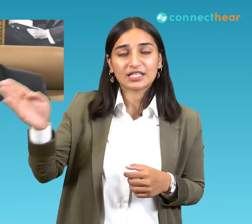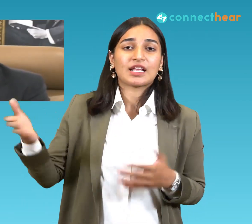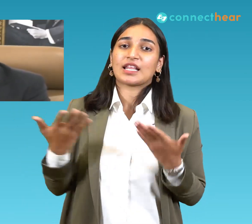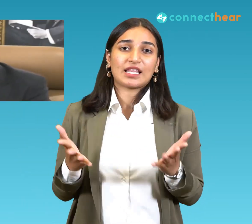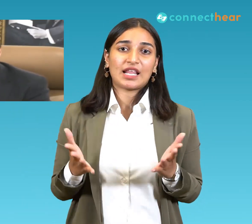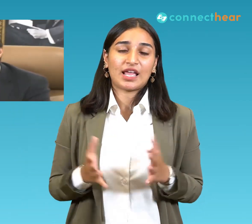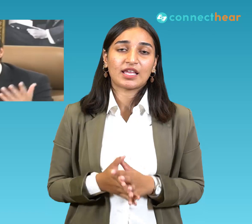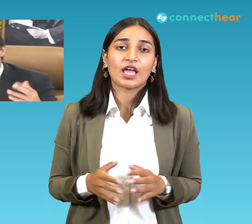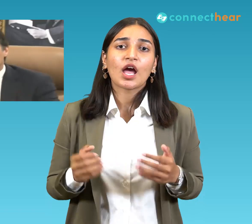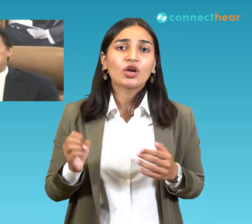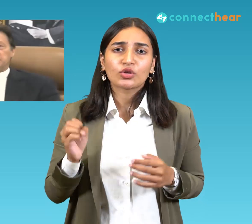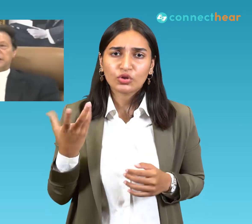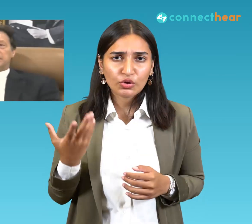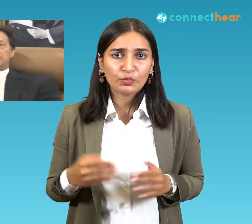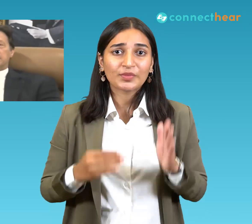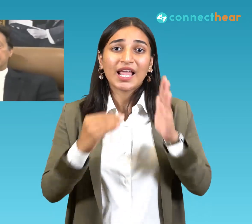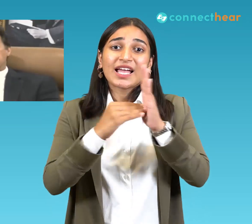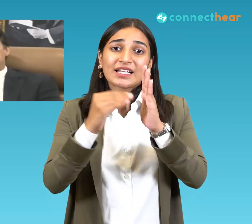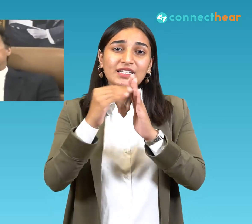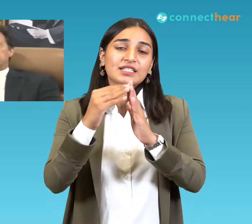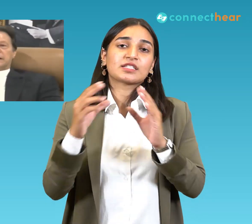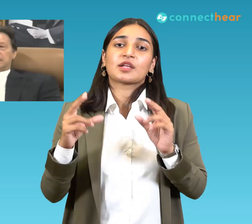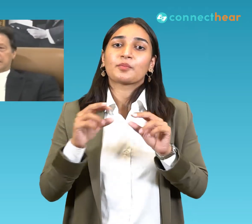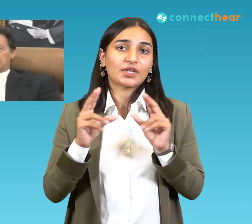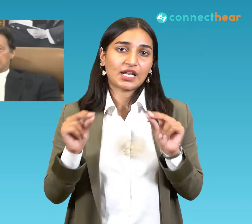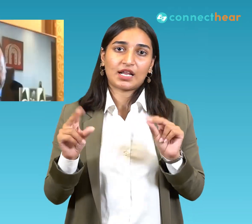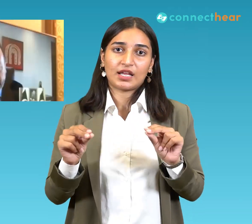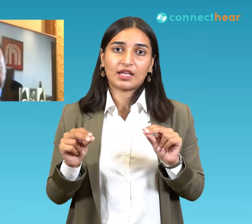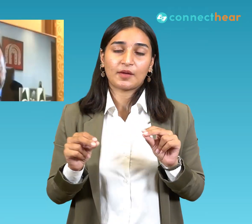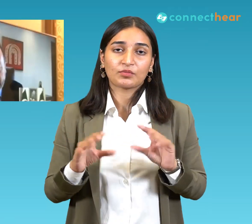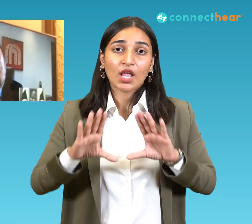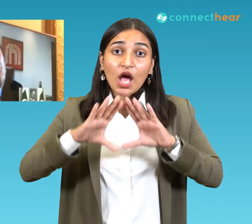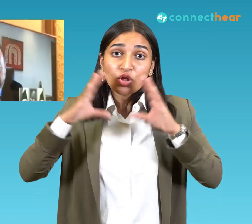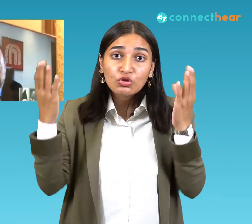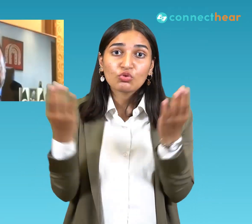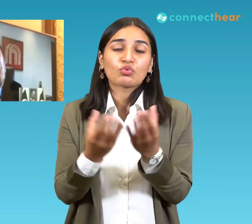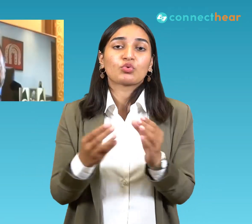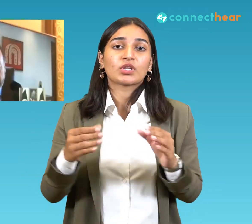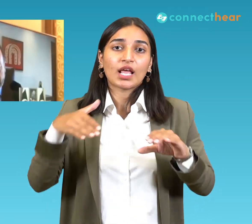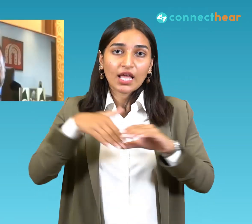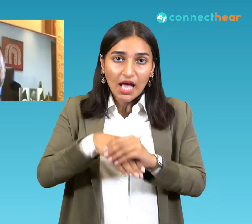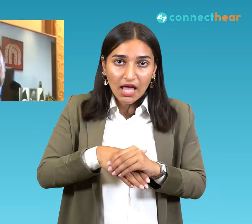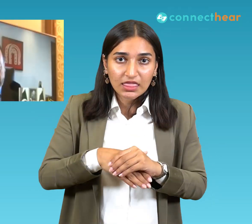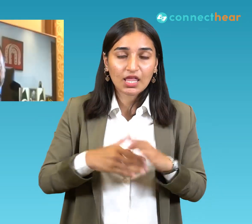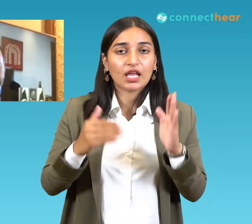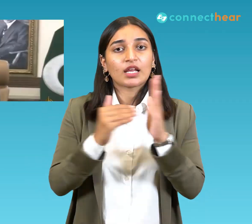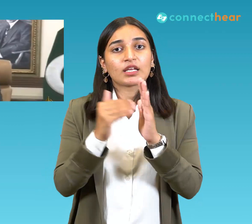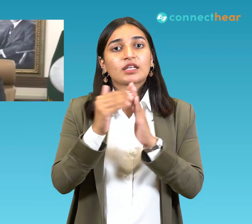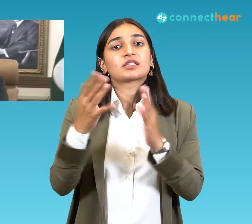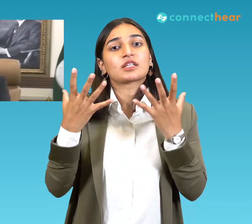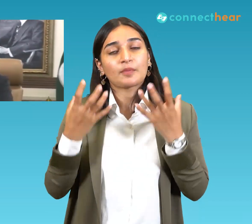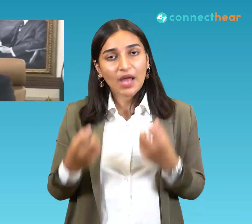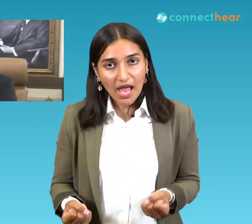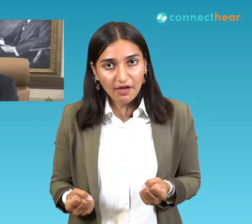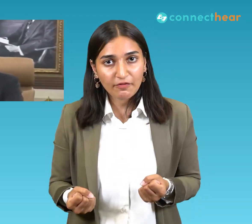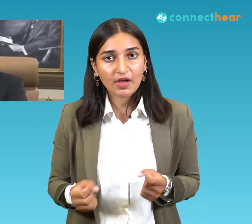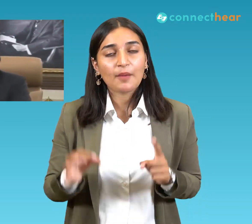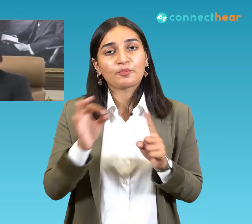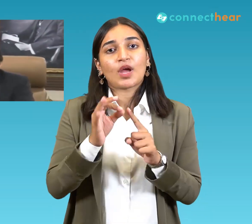have that expertise, so we would love to have that knowledge from you. And this government would really